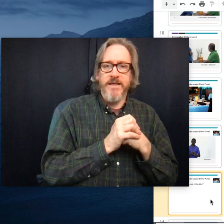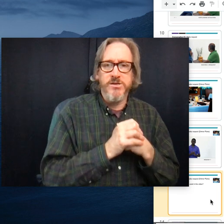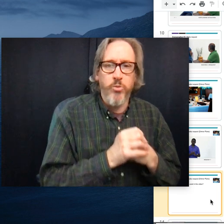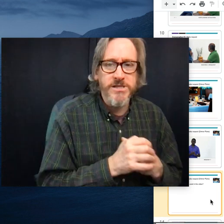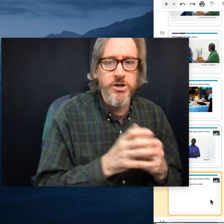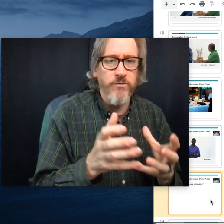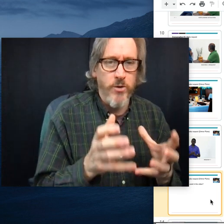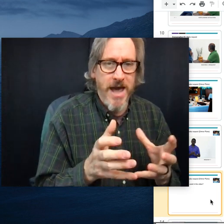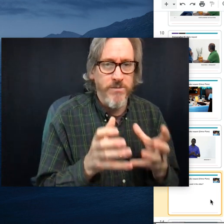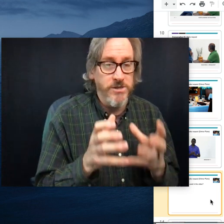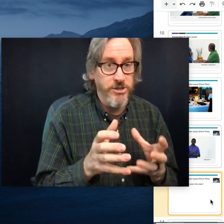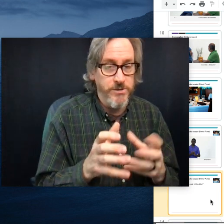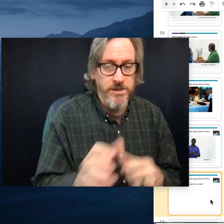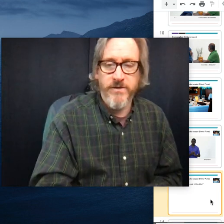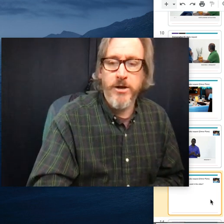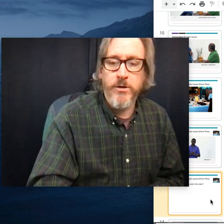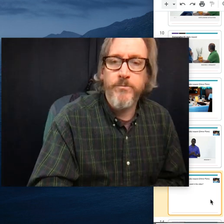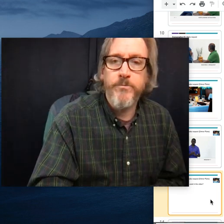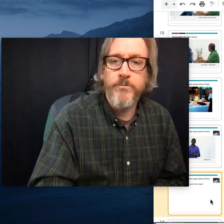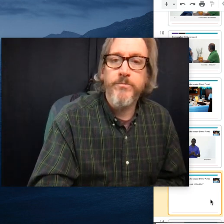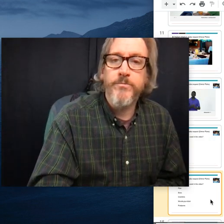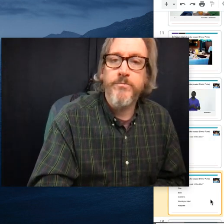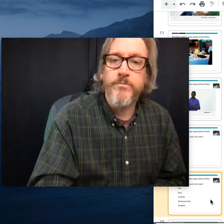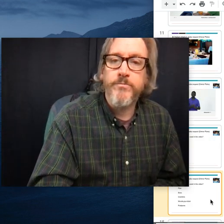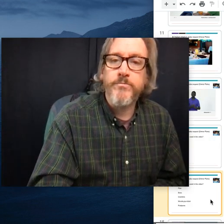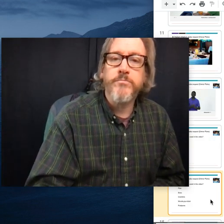that is, what's the new vocab that was used in the video?